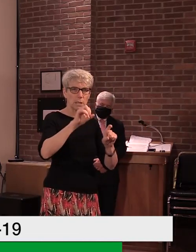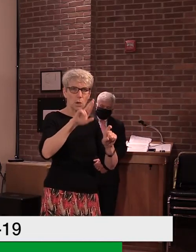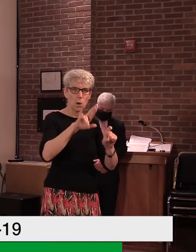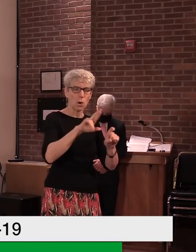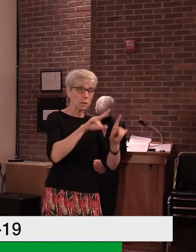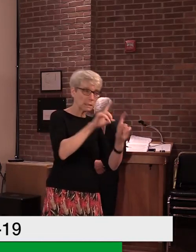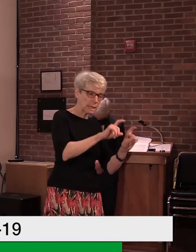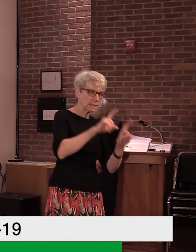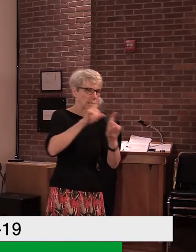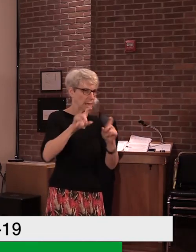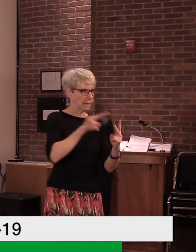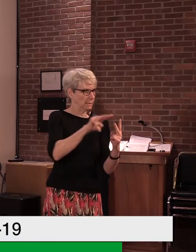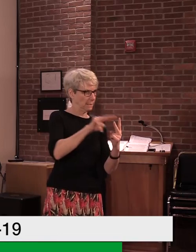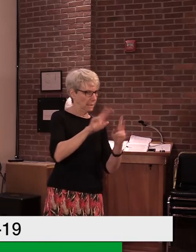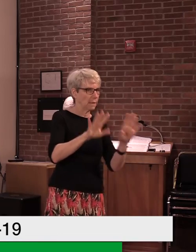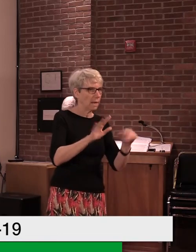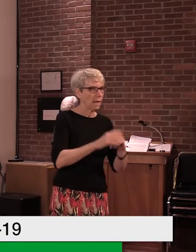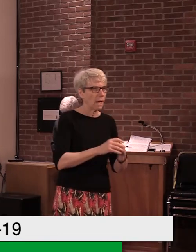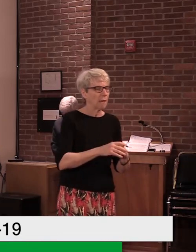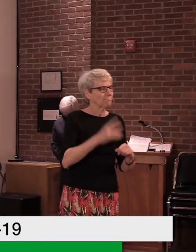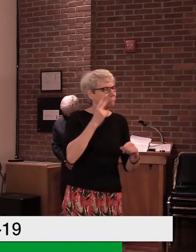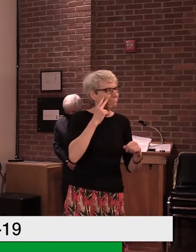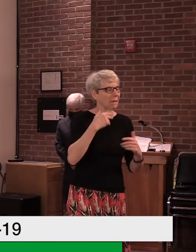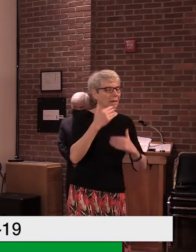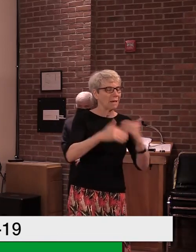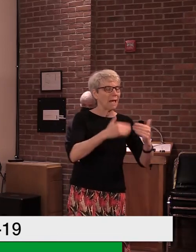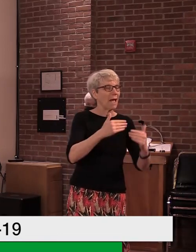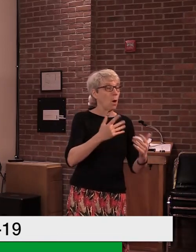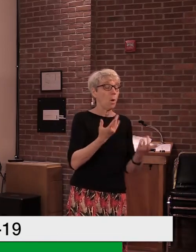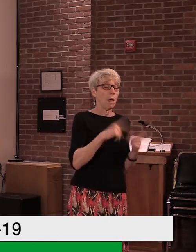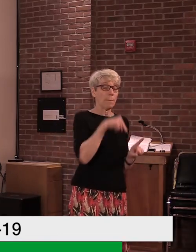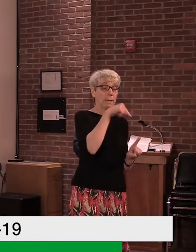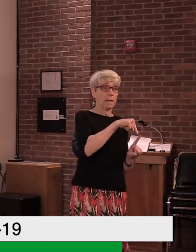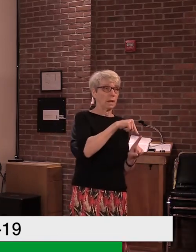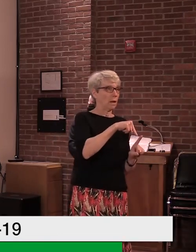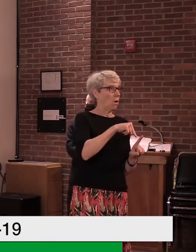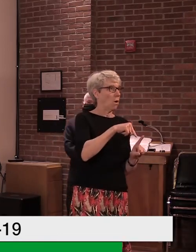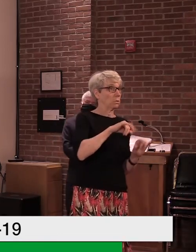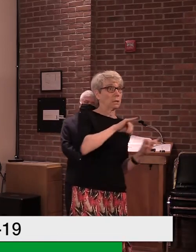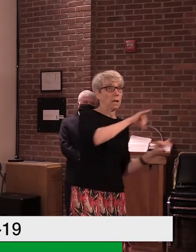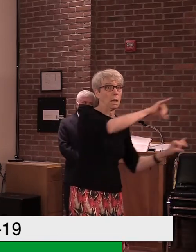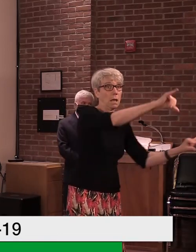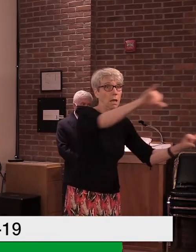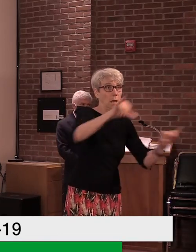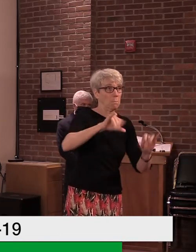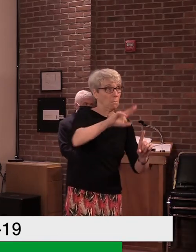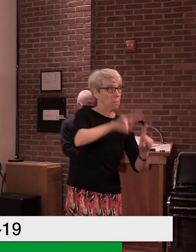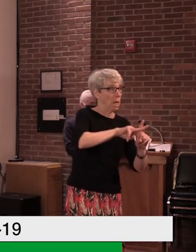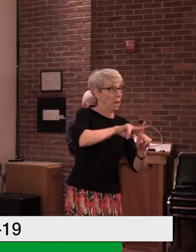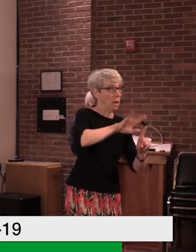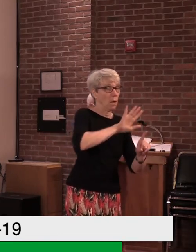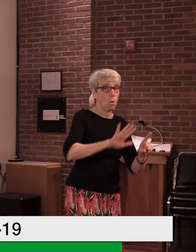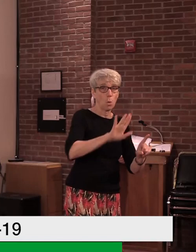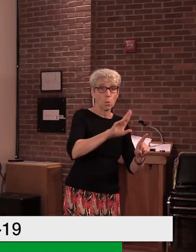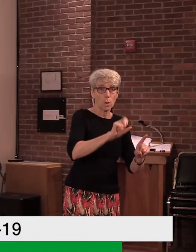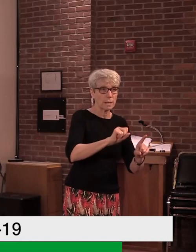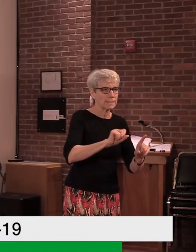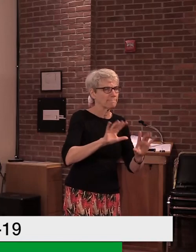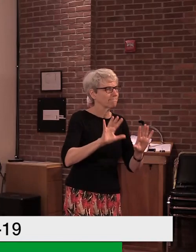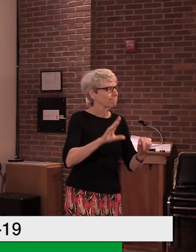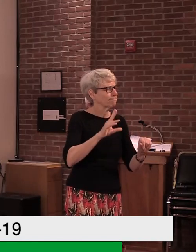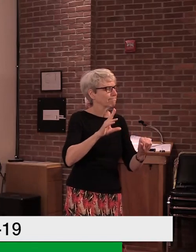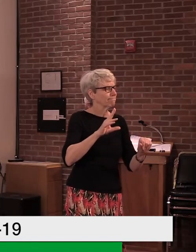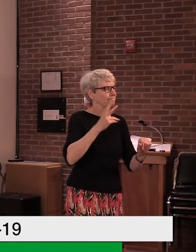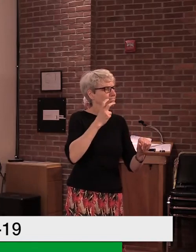determined. So I would hate to have it be generalized across all those in the country who are using